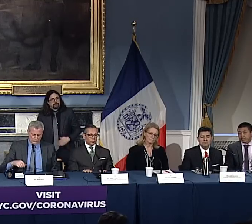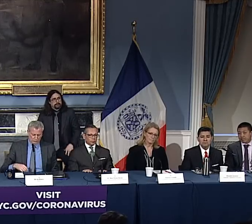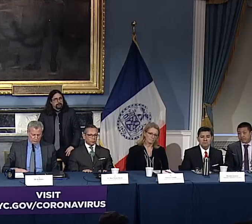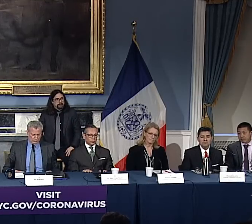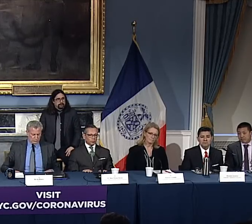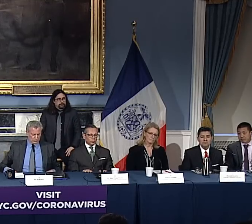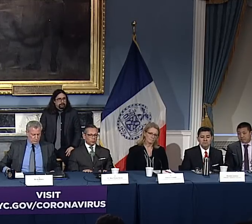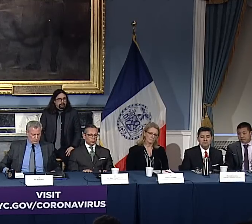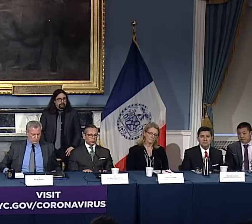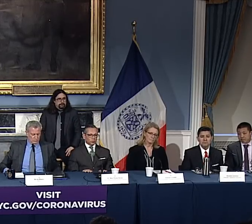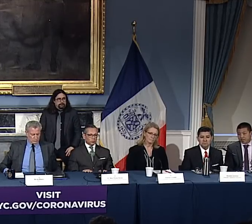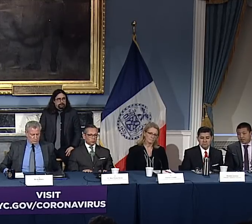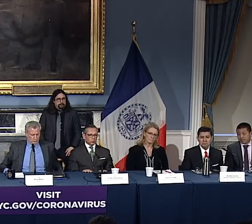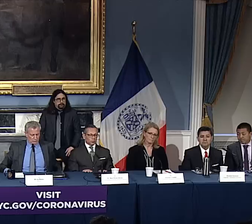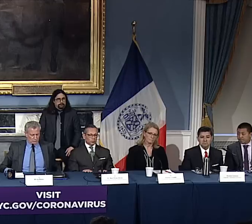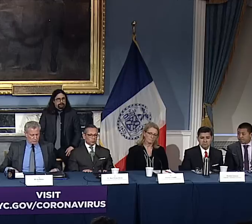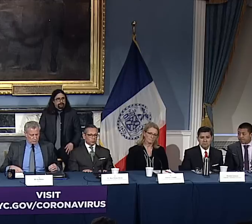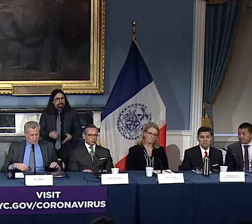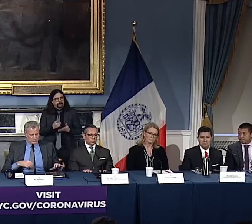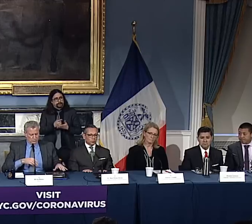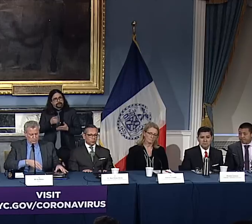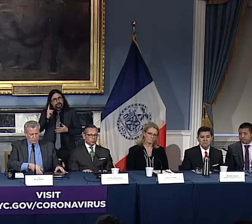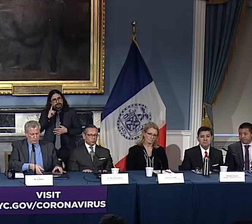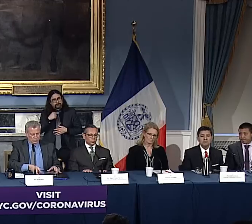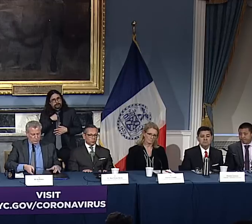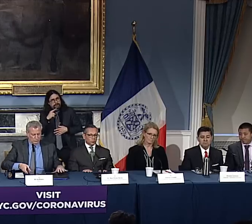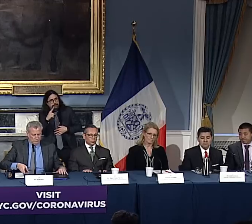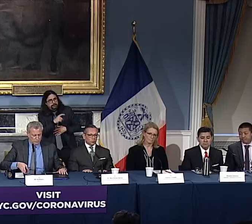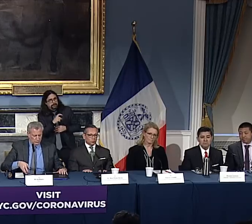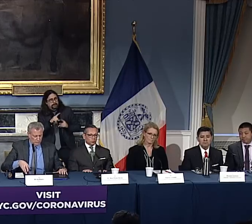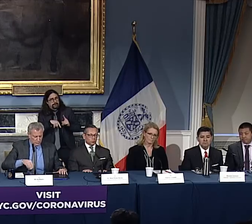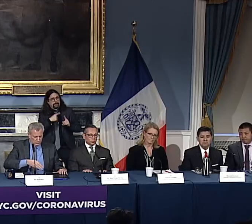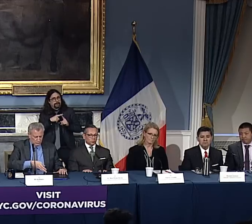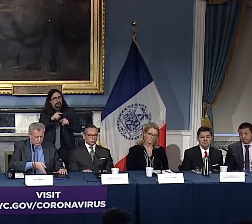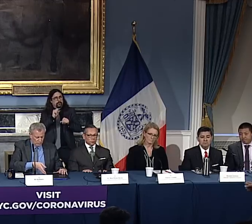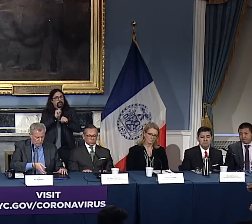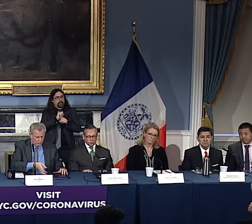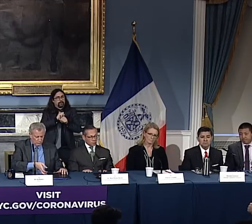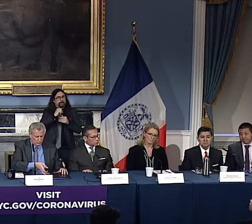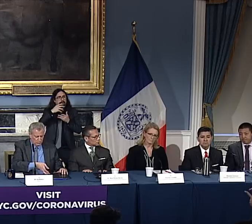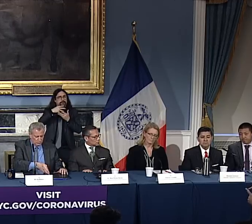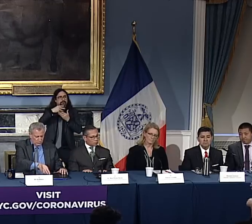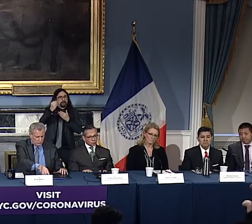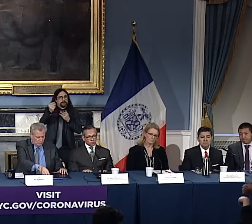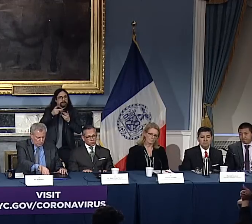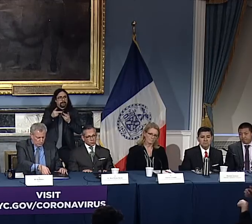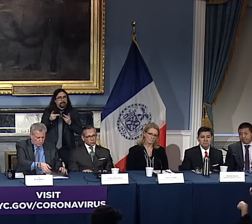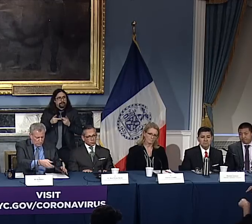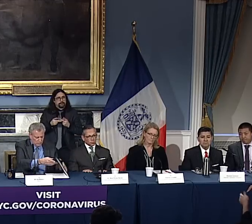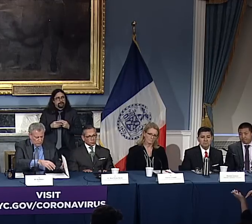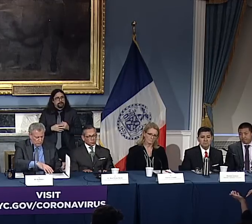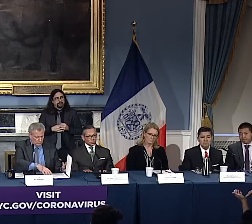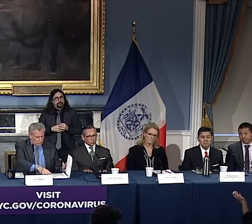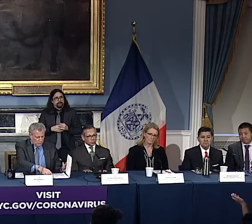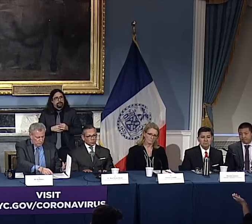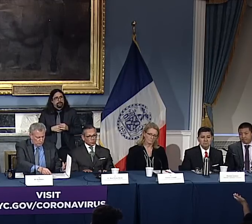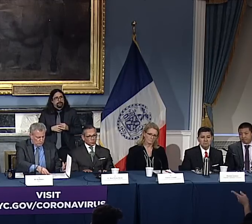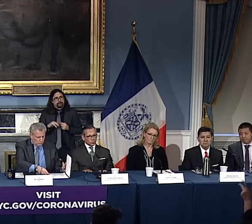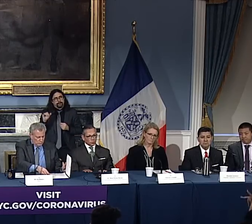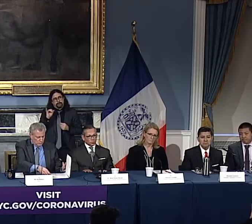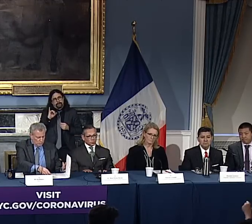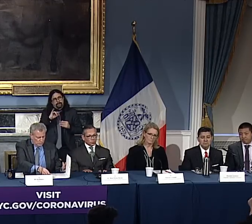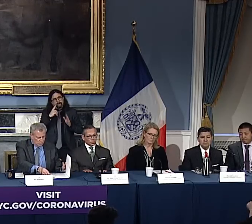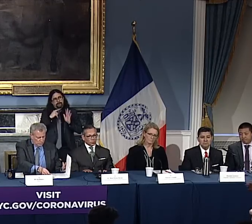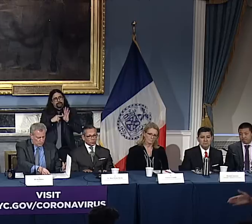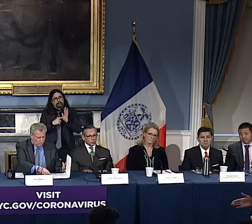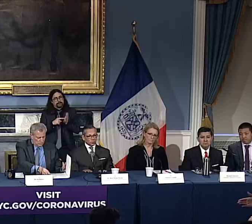workplace, like a lot of students, particularly in D75, go to places like nursing homes. I'm hearing from people who work in that it's absolute chaos.